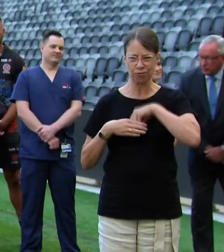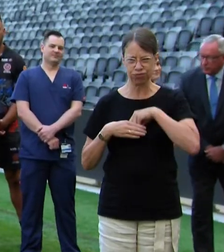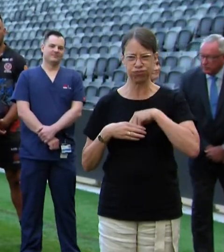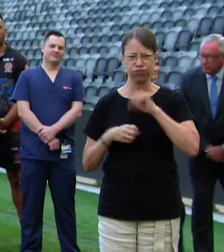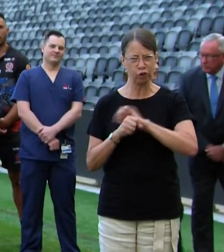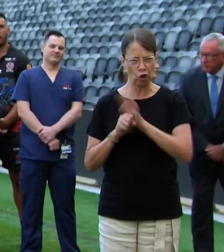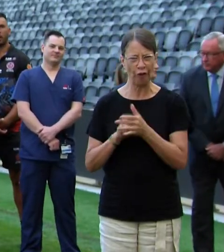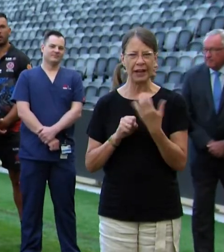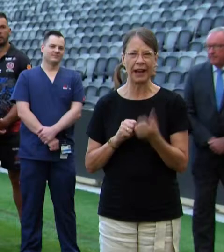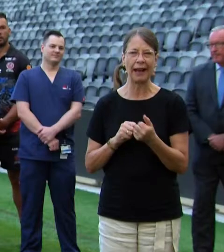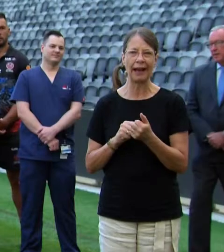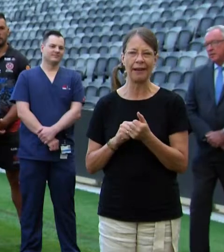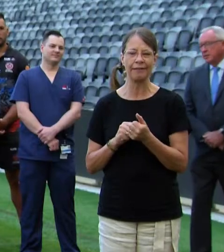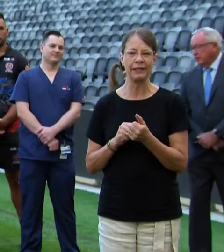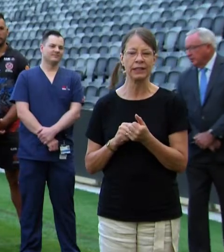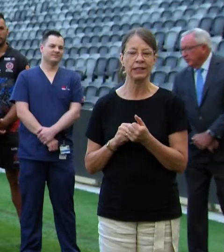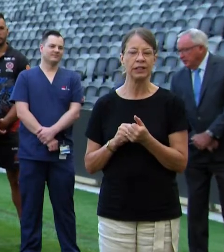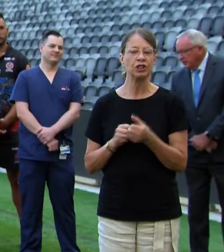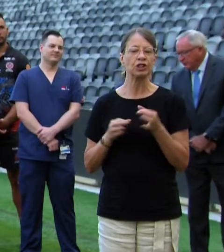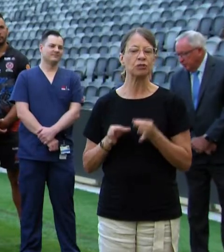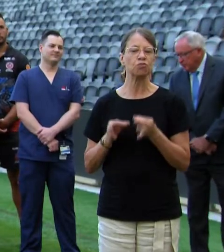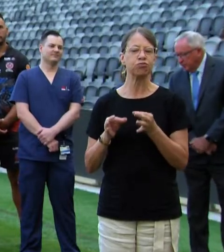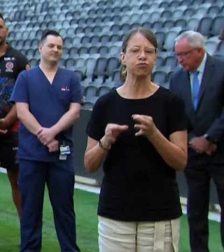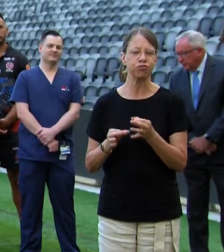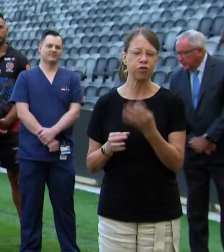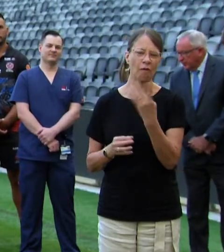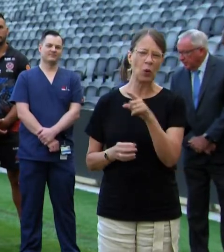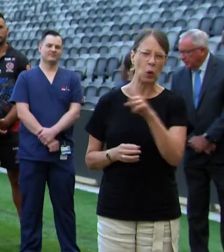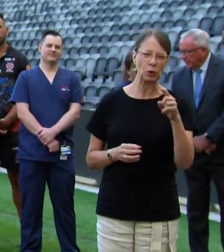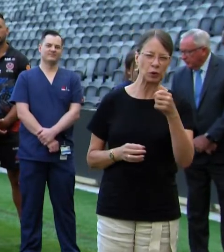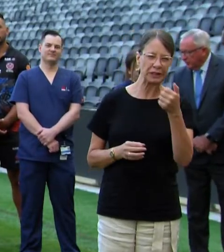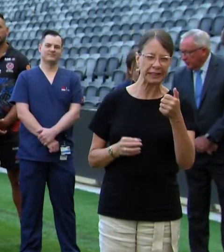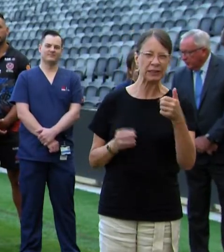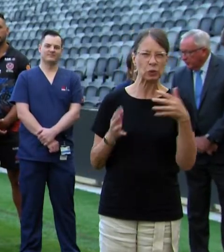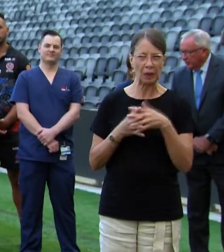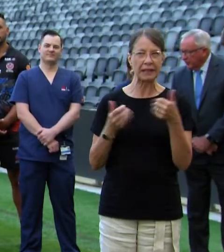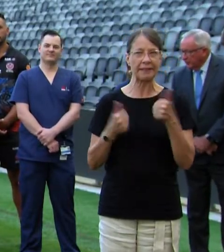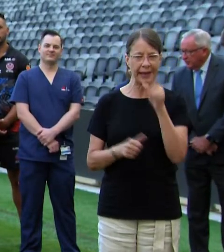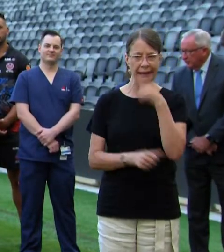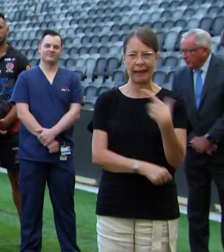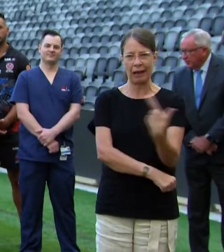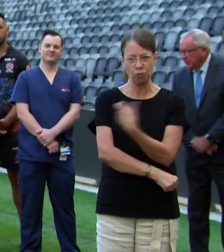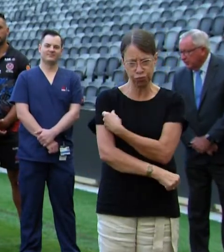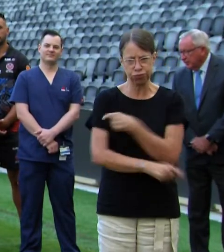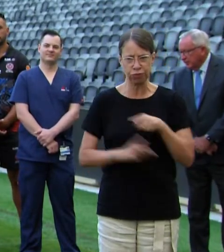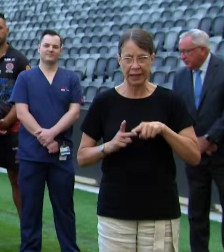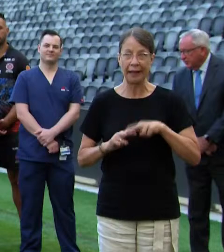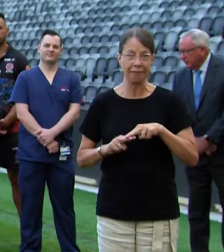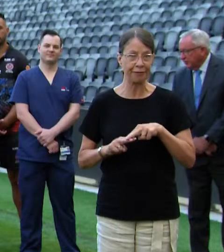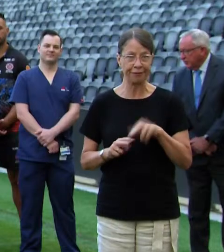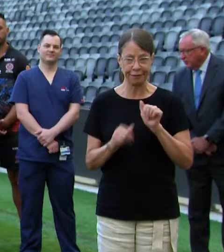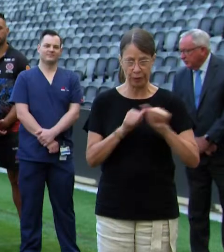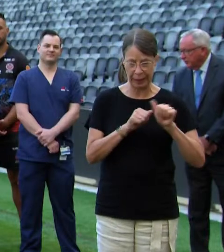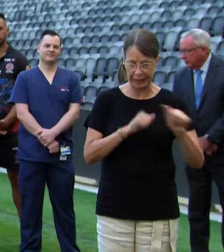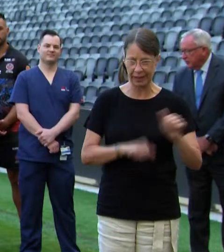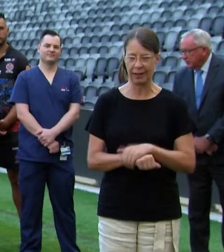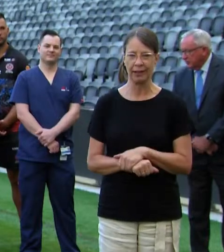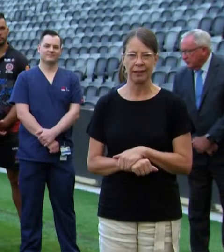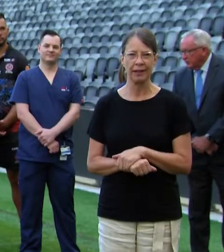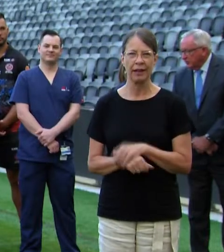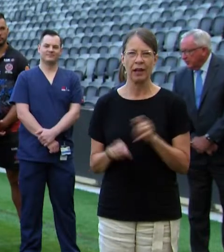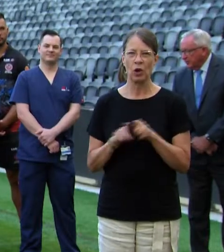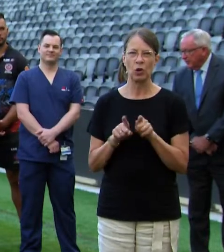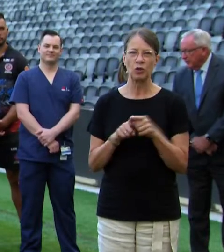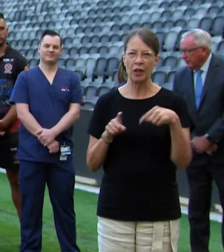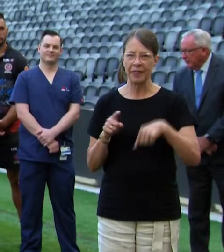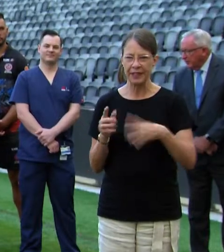should be okay for your booster so long as you're feeling okay. And this weekend and for the next 3 weekends after that, walk-in clinics